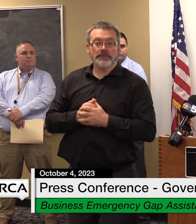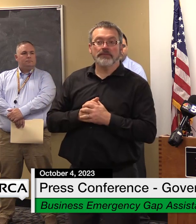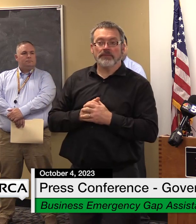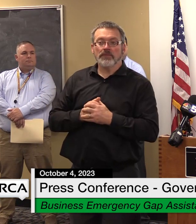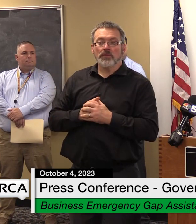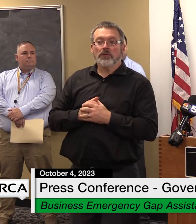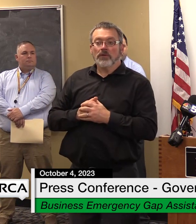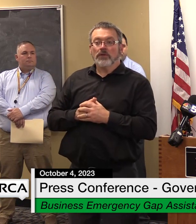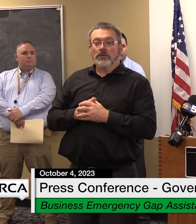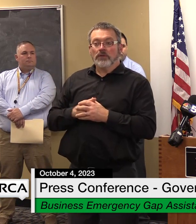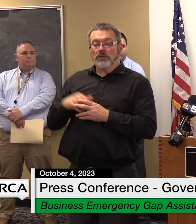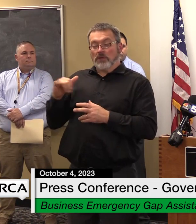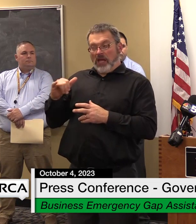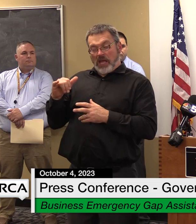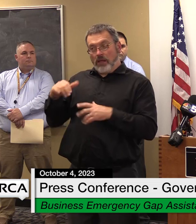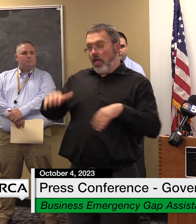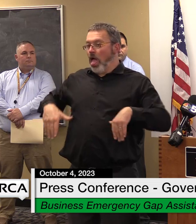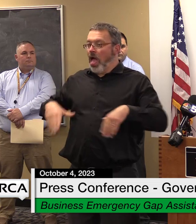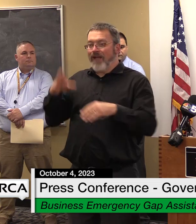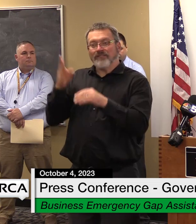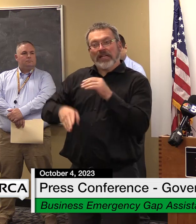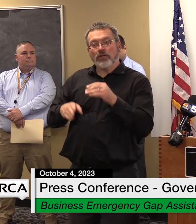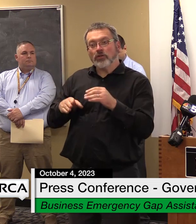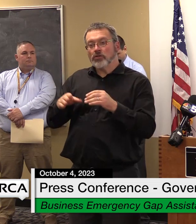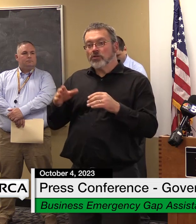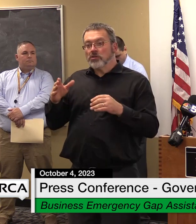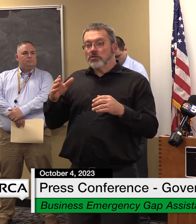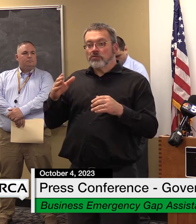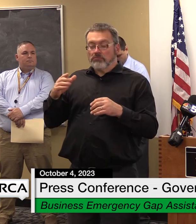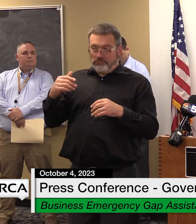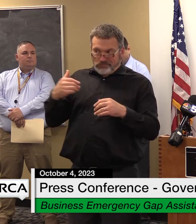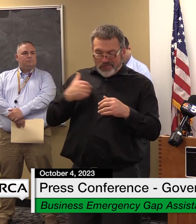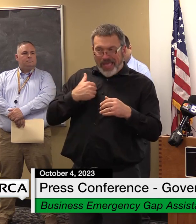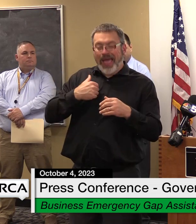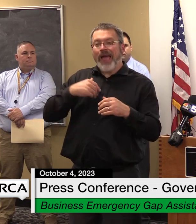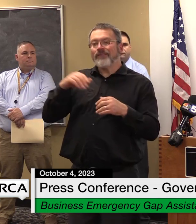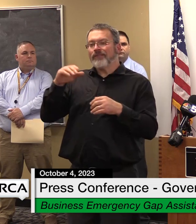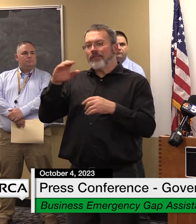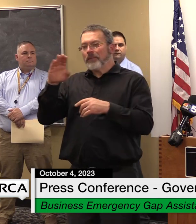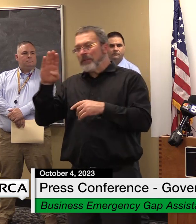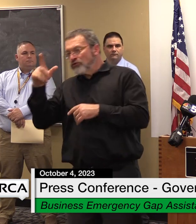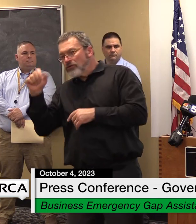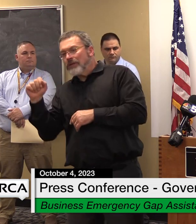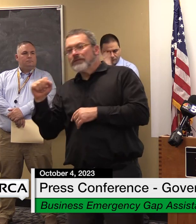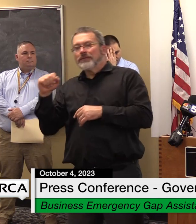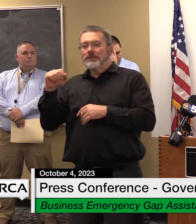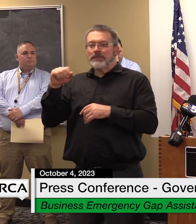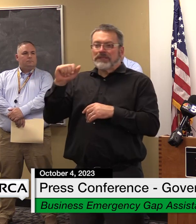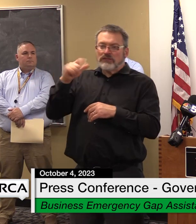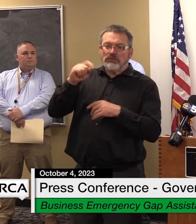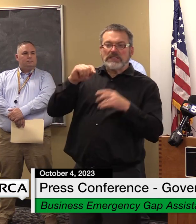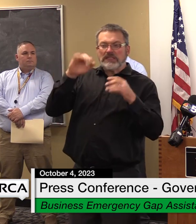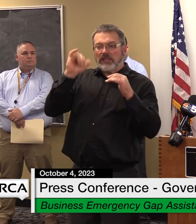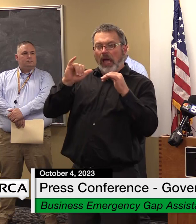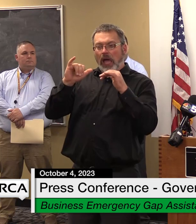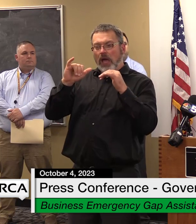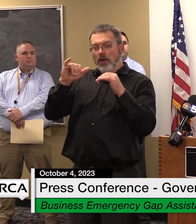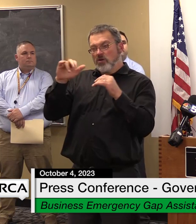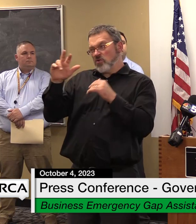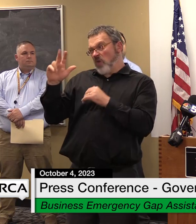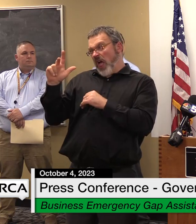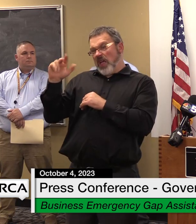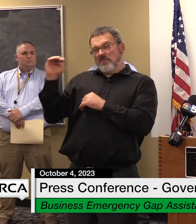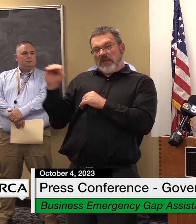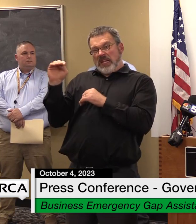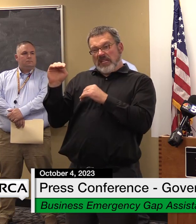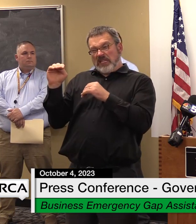completed all the work with AOT and BGS is about $123 million for public assistance, and